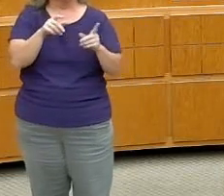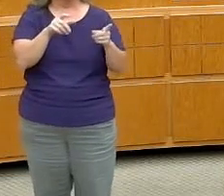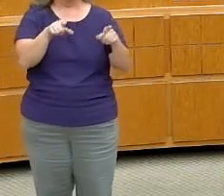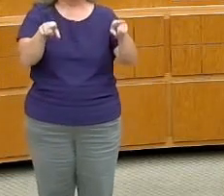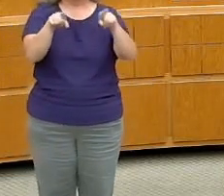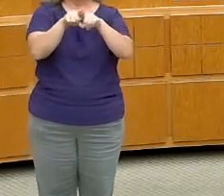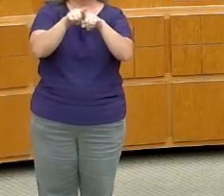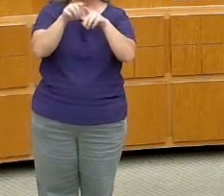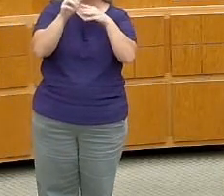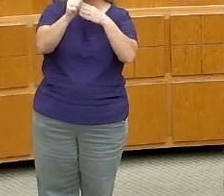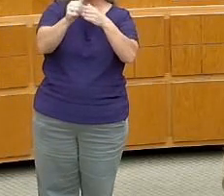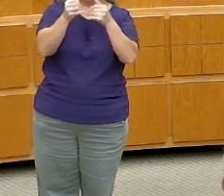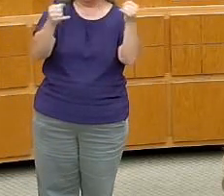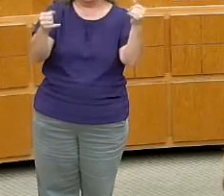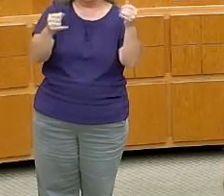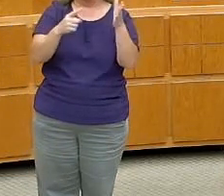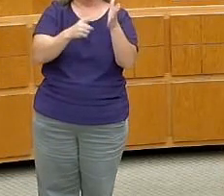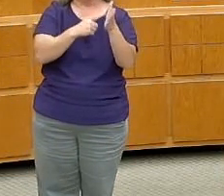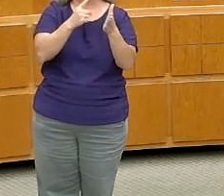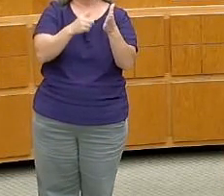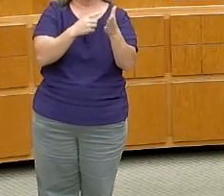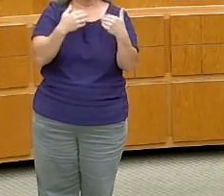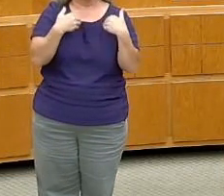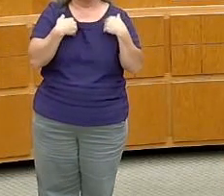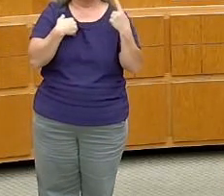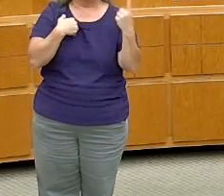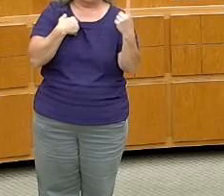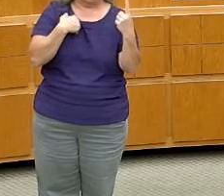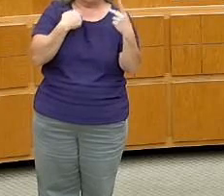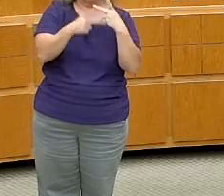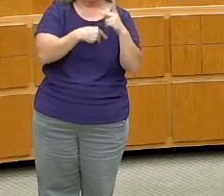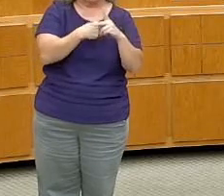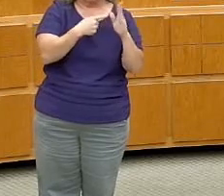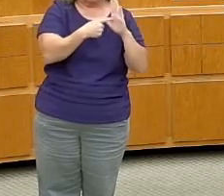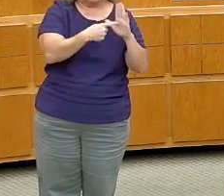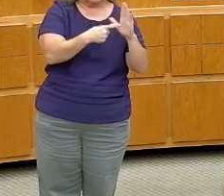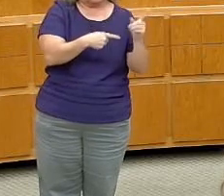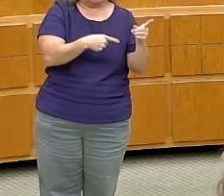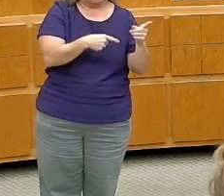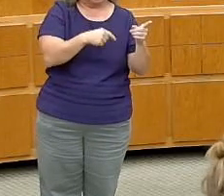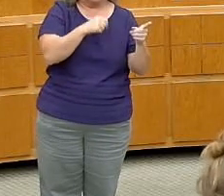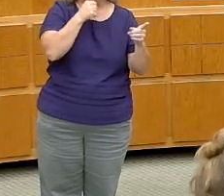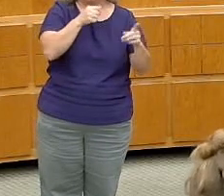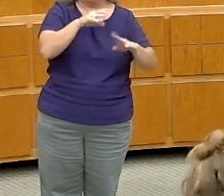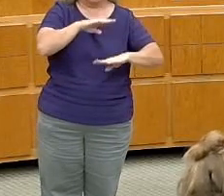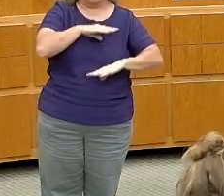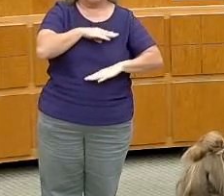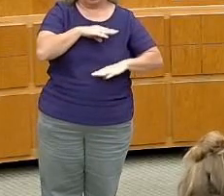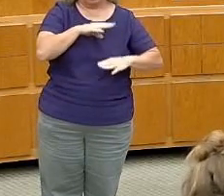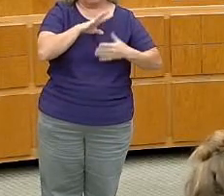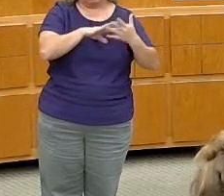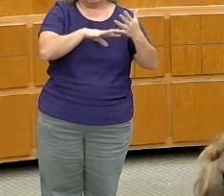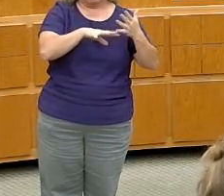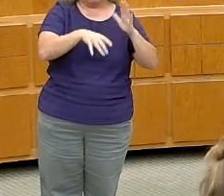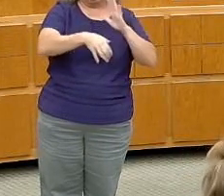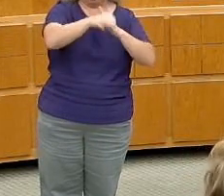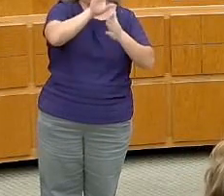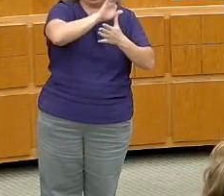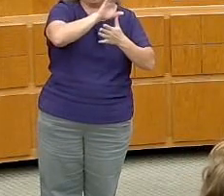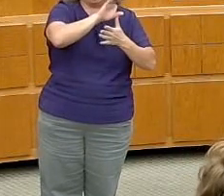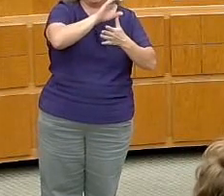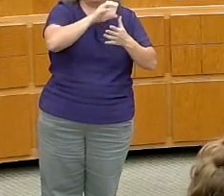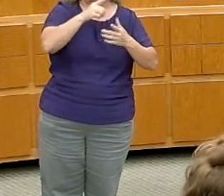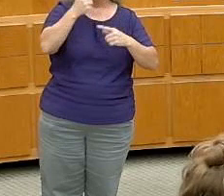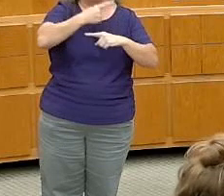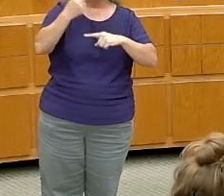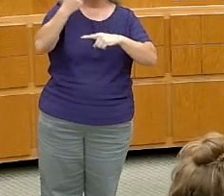one particular symptom and it may not meet the guidelines. And then over the course of 2 days, you may meet the guidelines. The one thing that I know is that